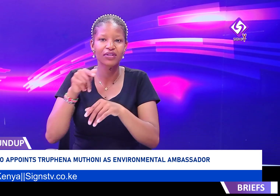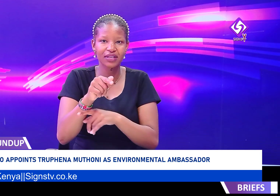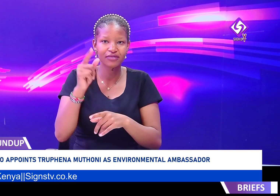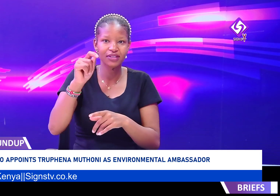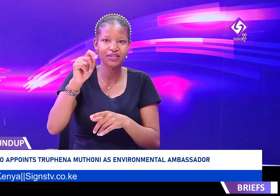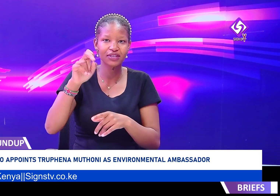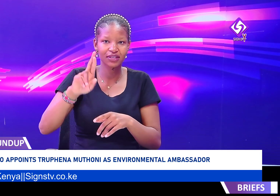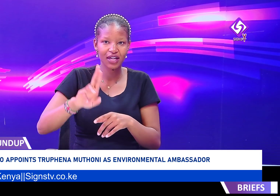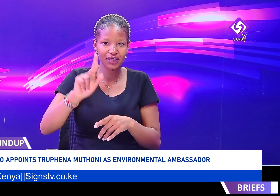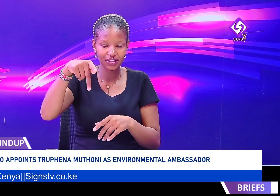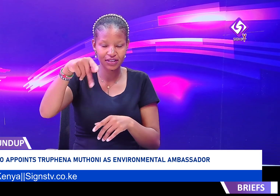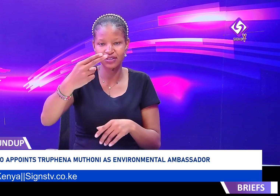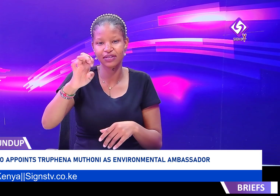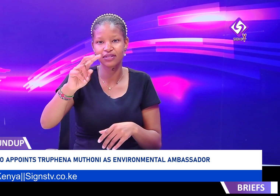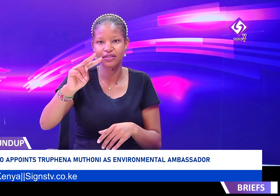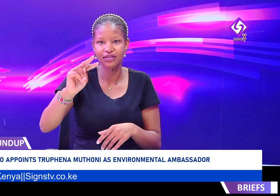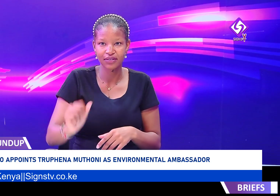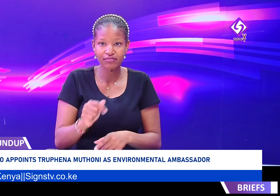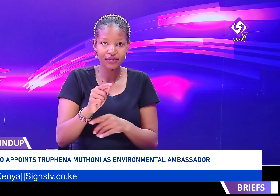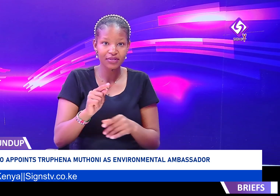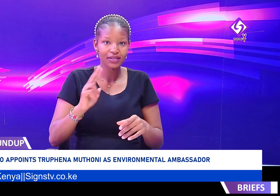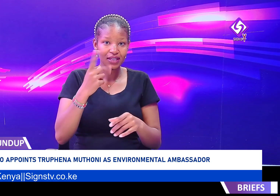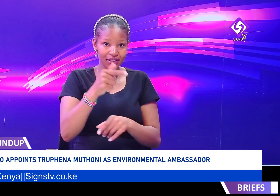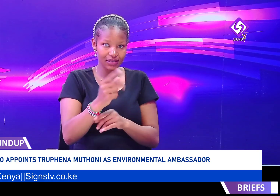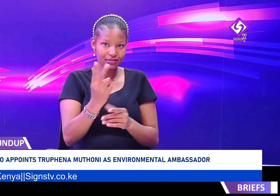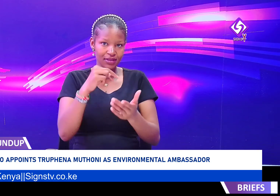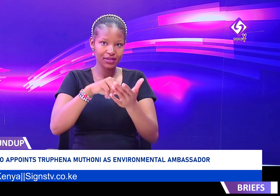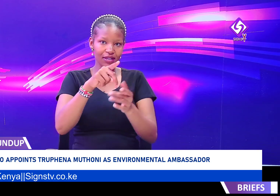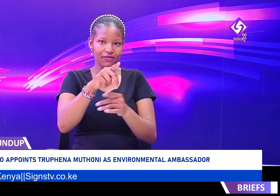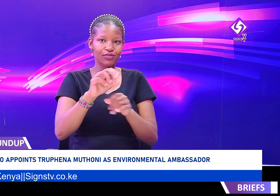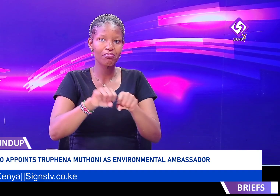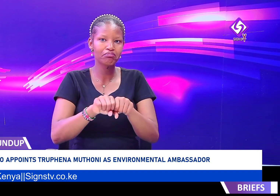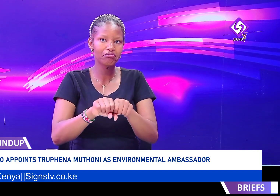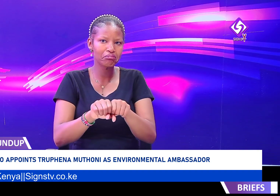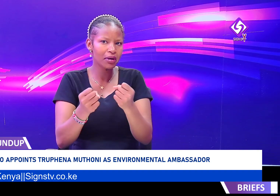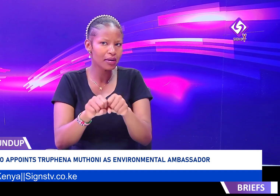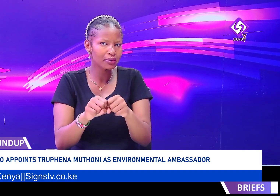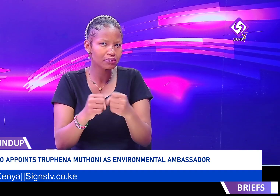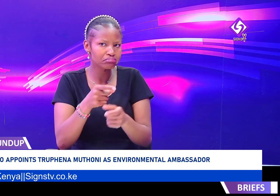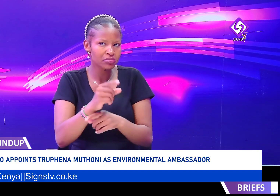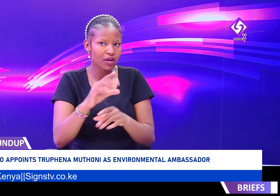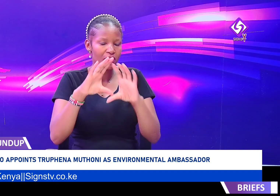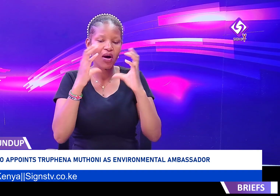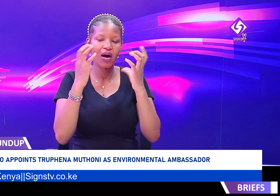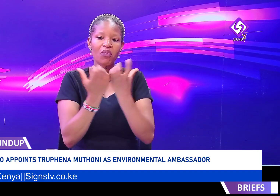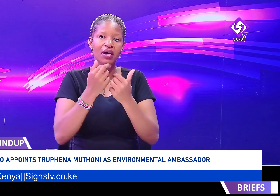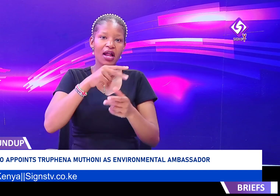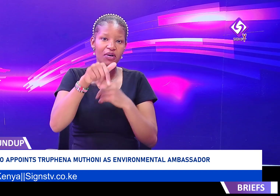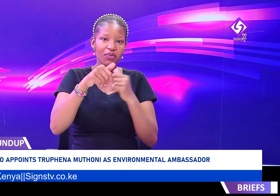The meeting followed Trufena's second attempt to break the Guinness World Record by completing